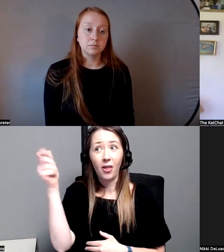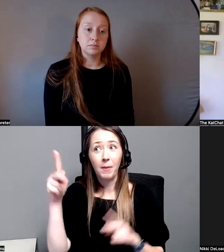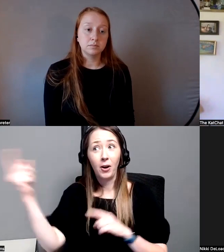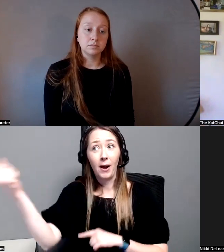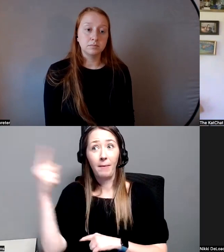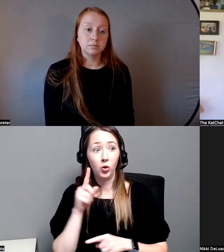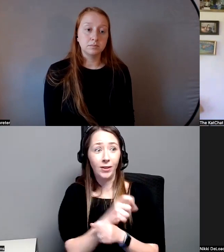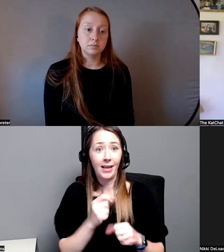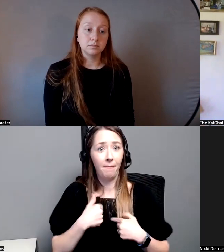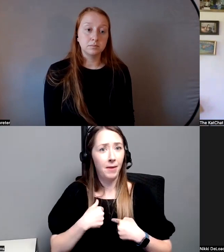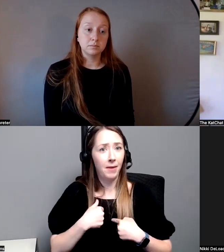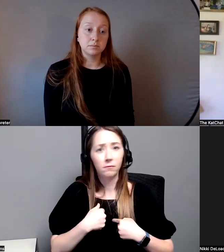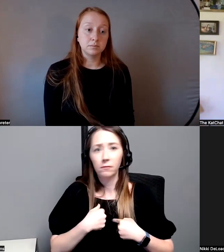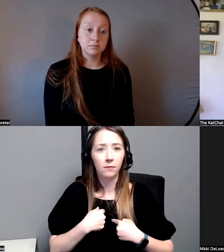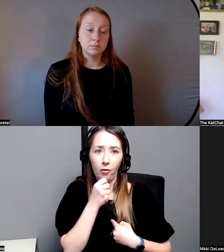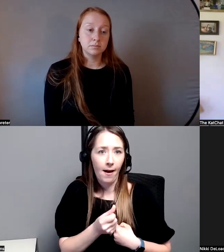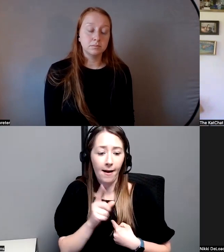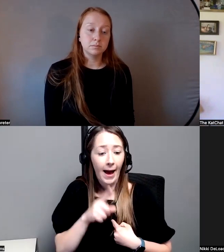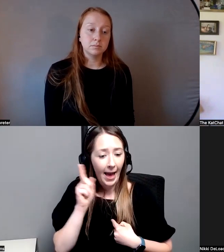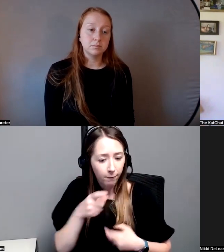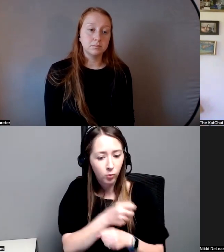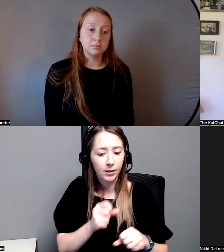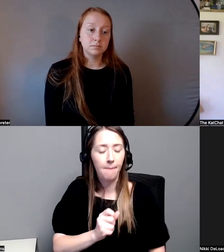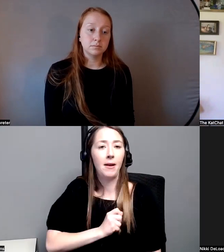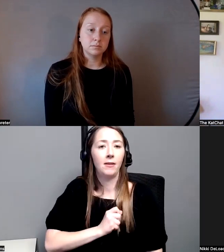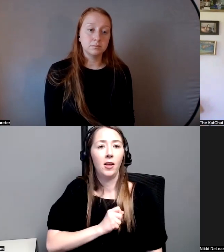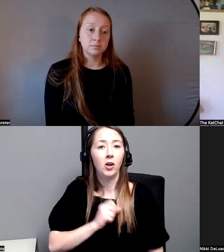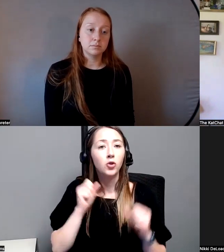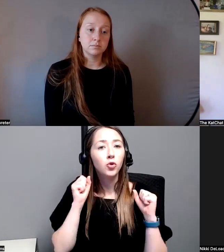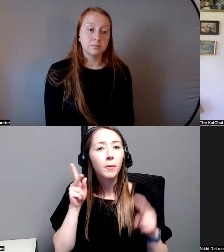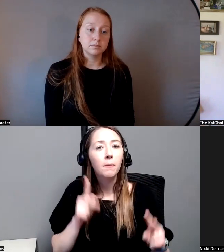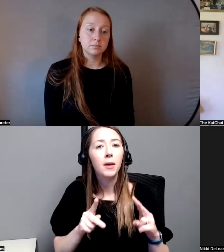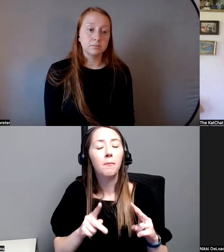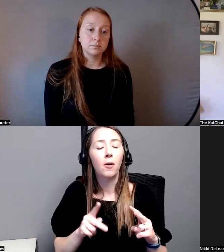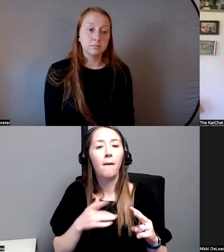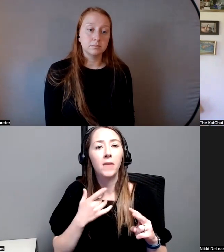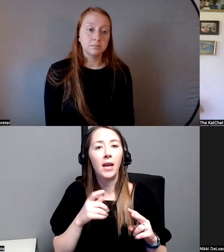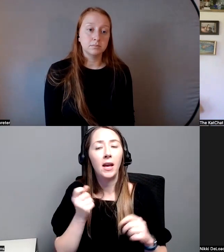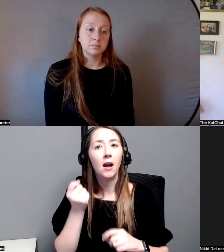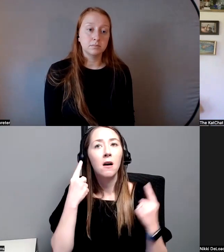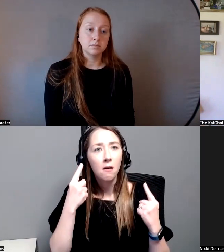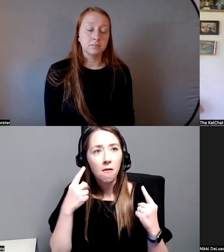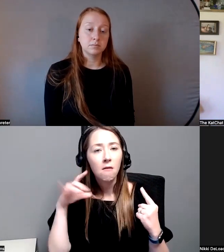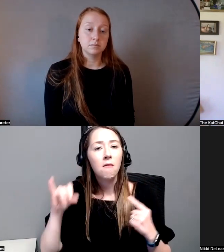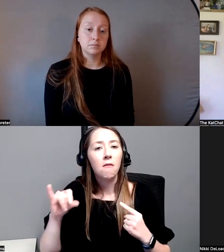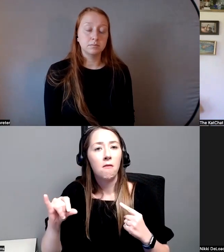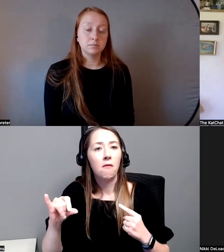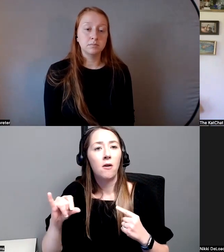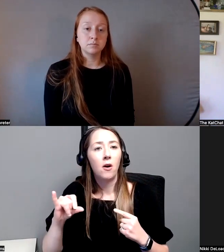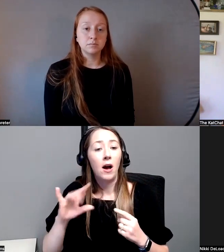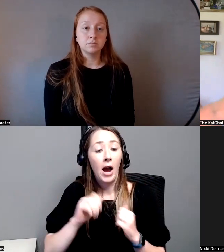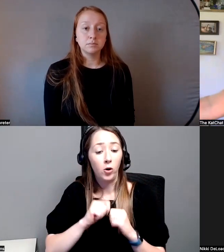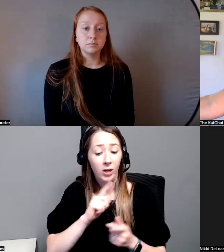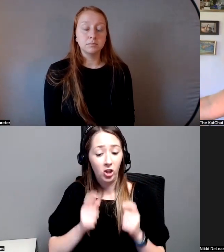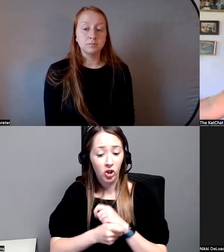yourself. And it's going to take so many of us waking up to the fact that, like, the only way we are going